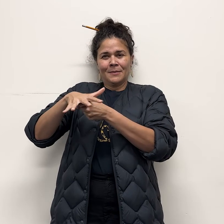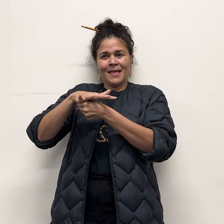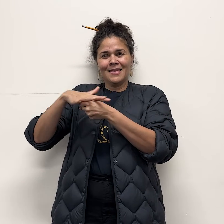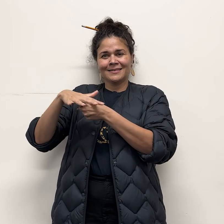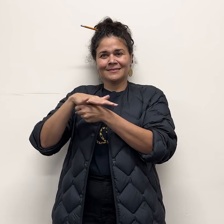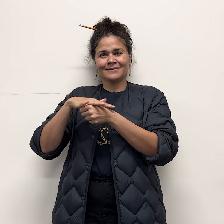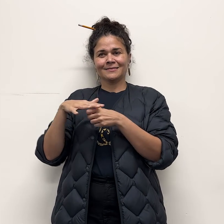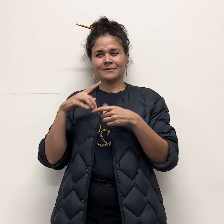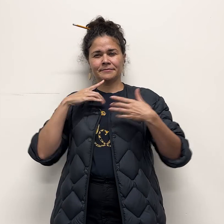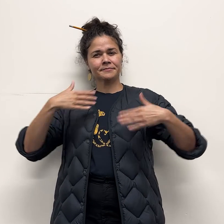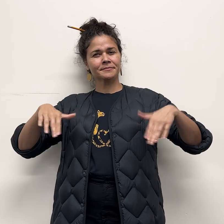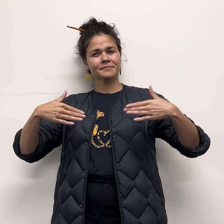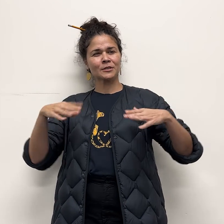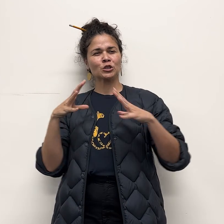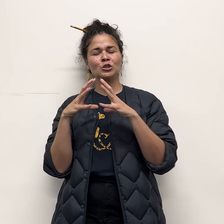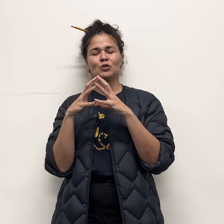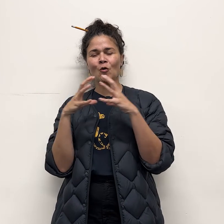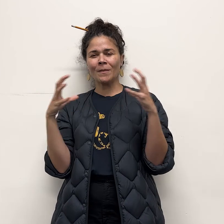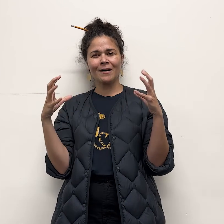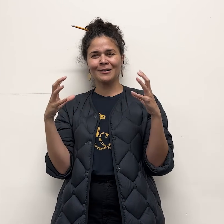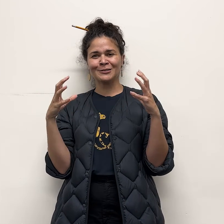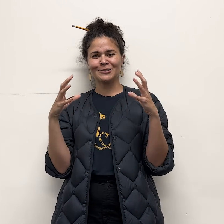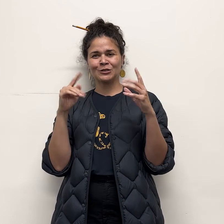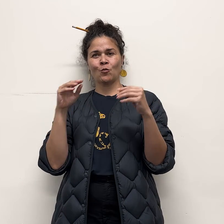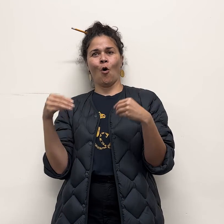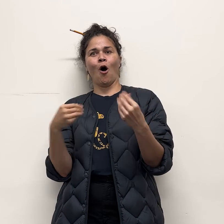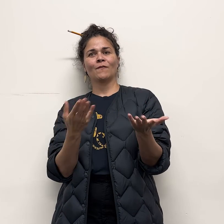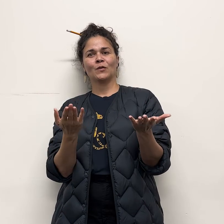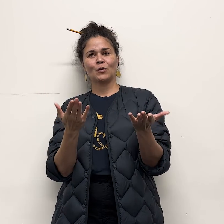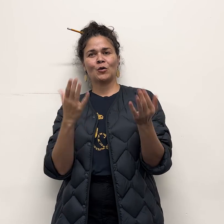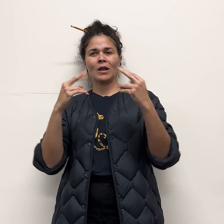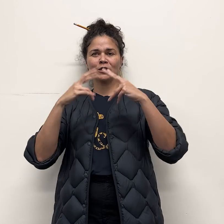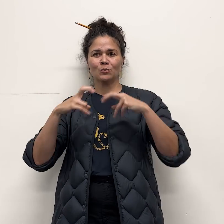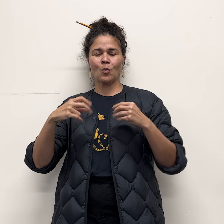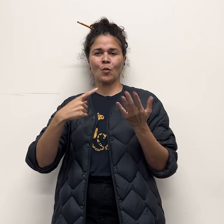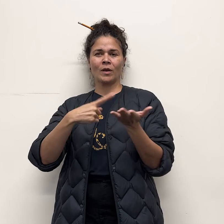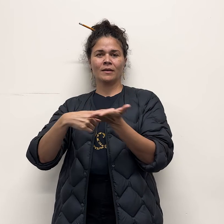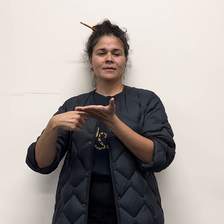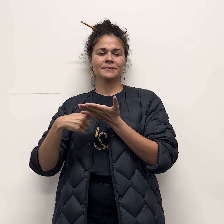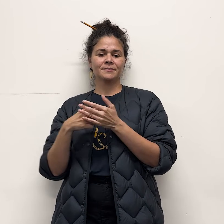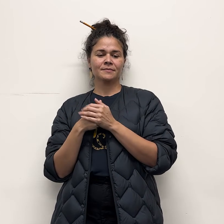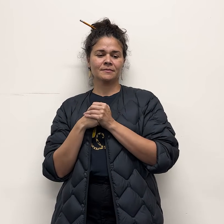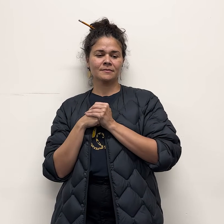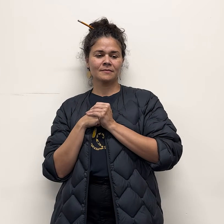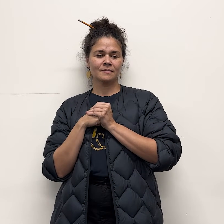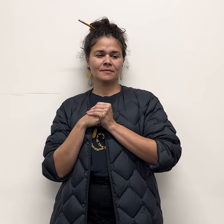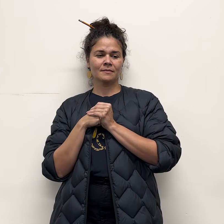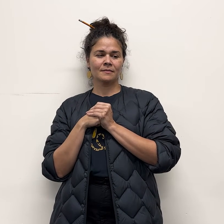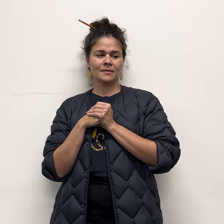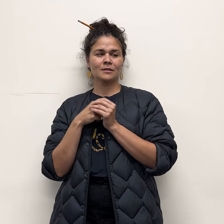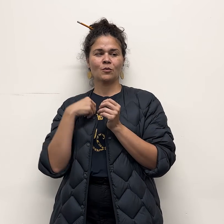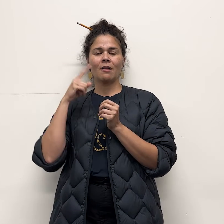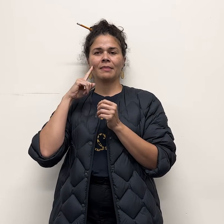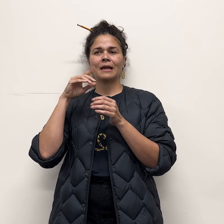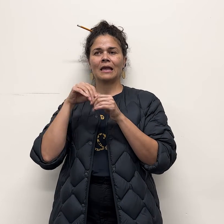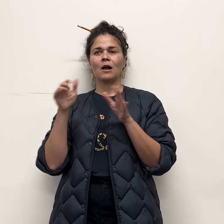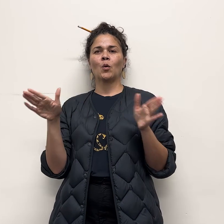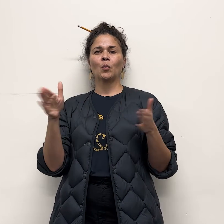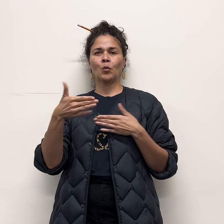that affects this space has so much to offer, so much to look at, and we talk about all of that. We're